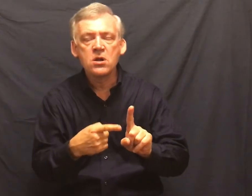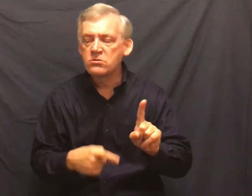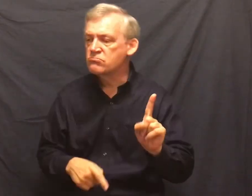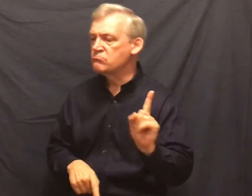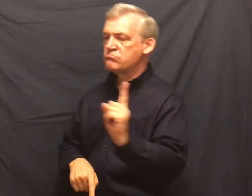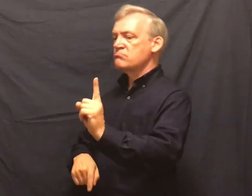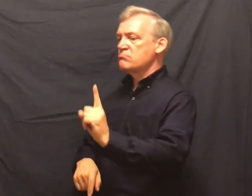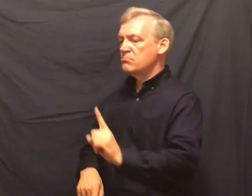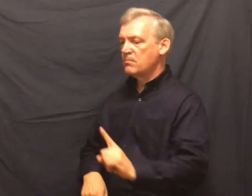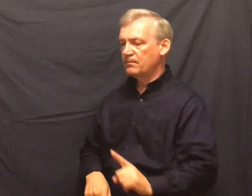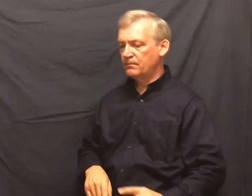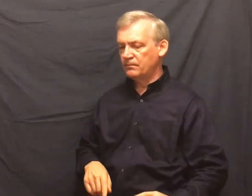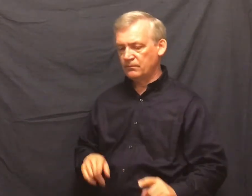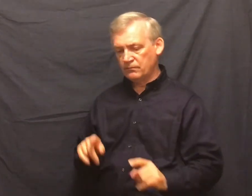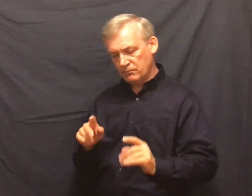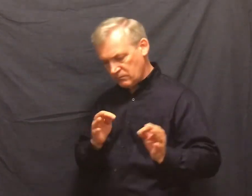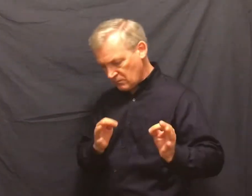He saw Lenny lying on the sand.